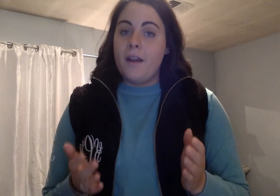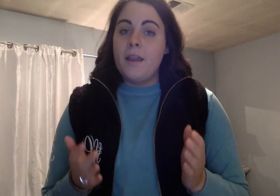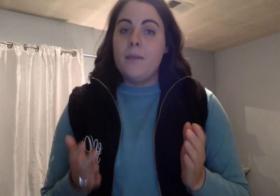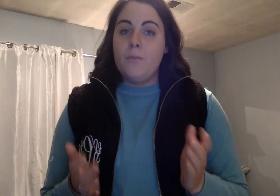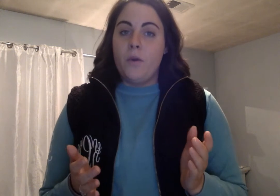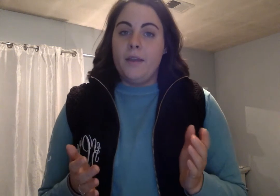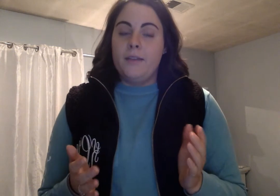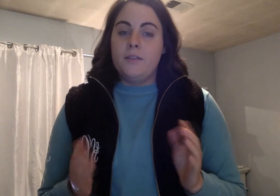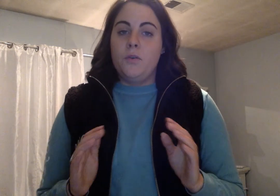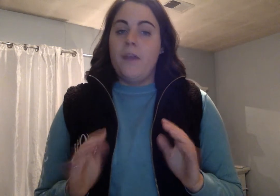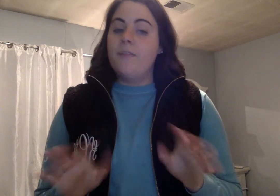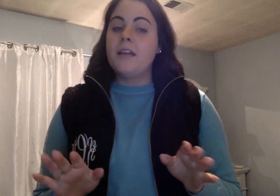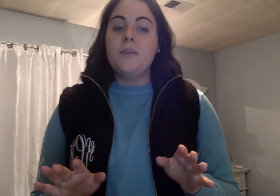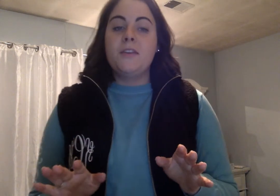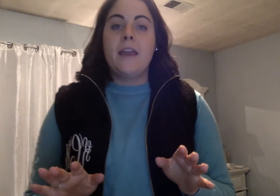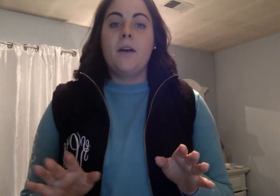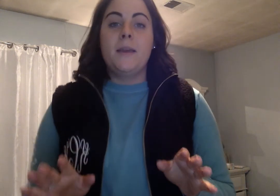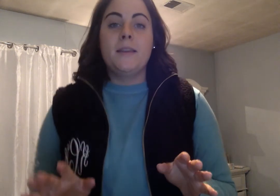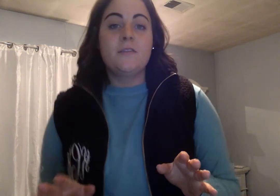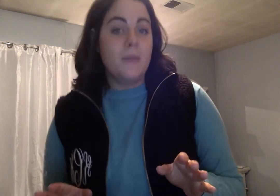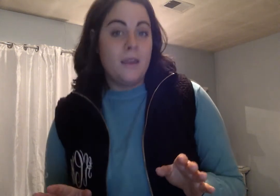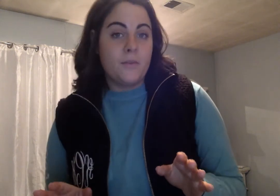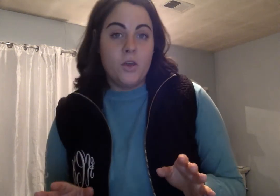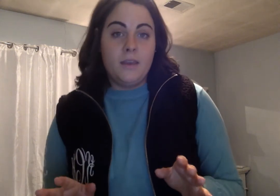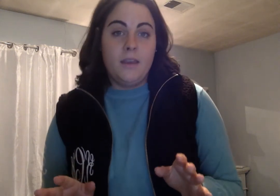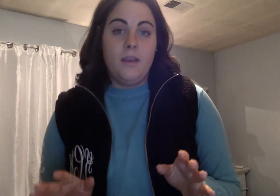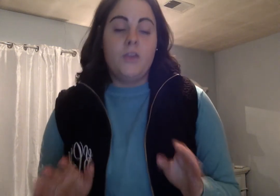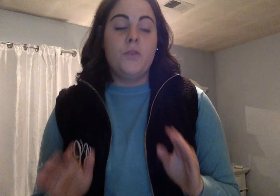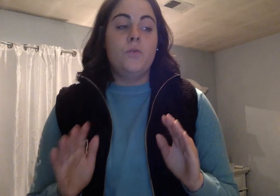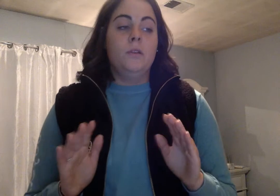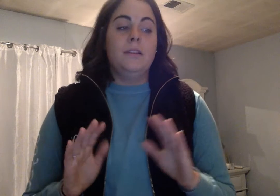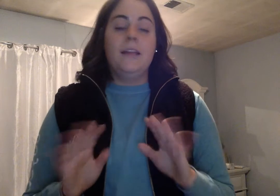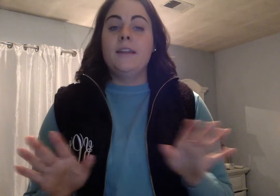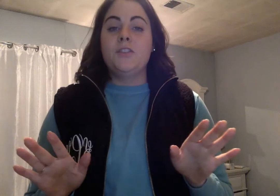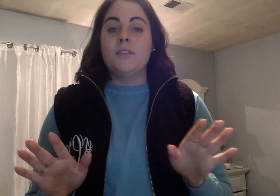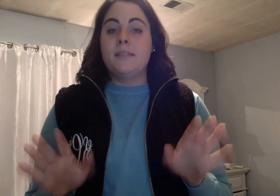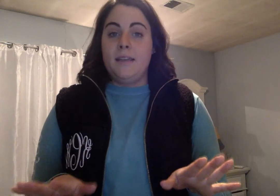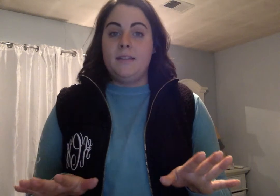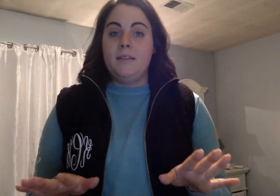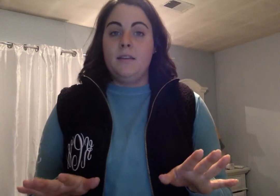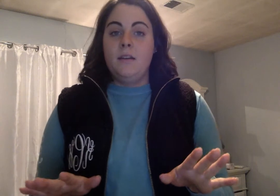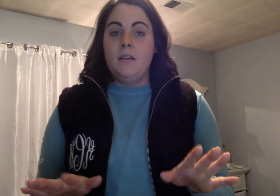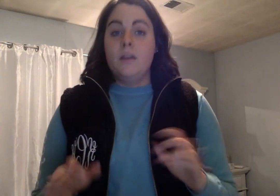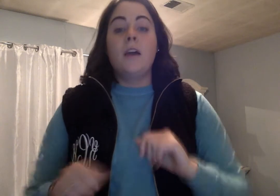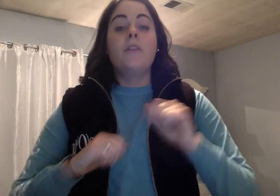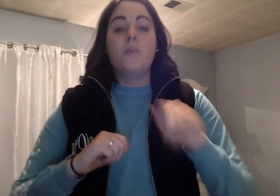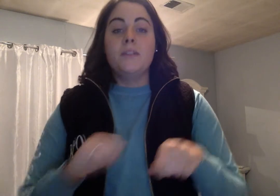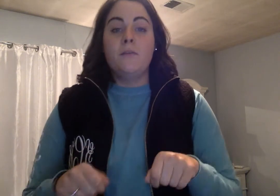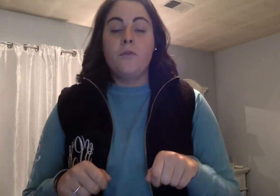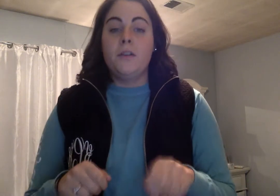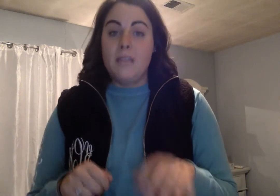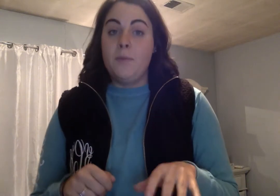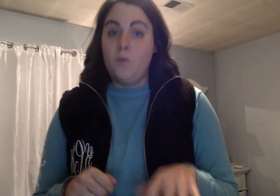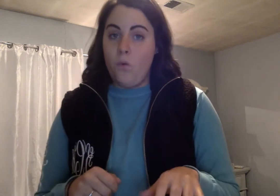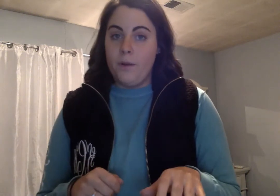very important to, every time you take out a piece of meat from cooking, you let it just sit, covered with tinfoil to keep it warm